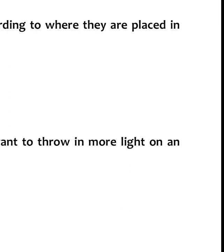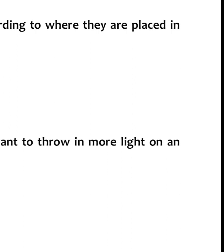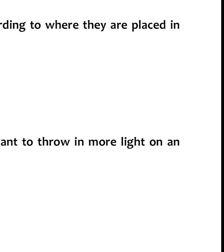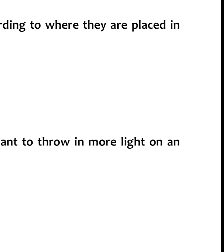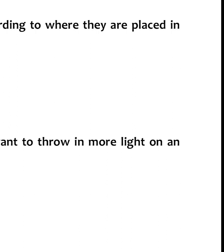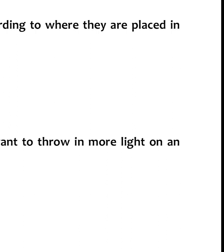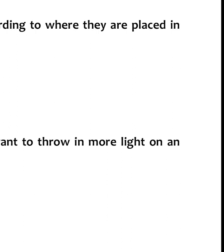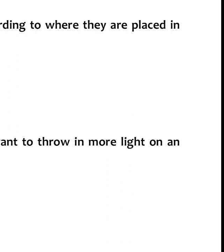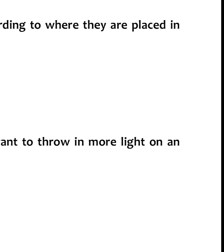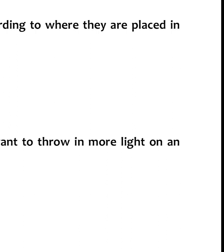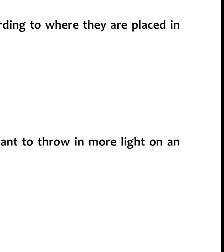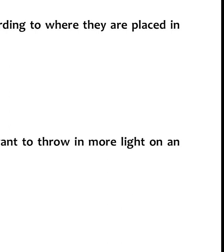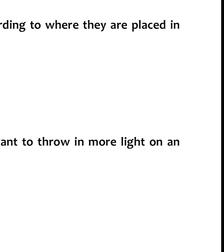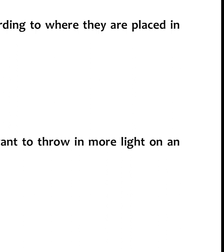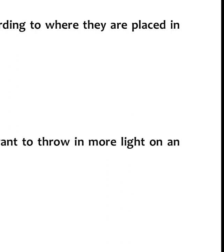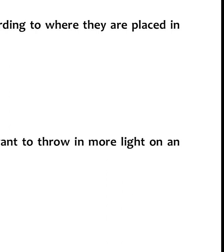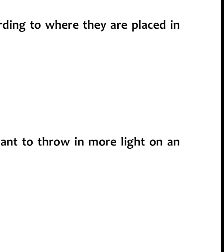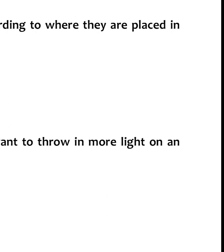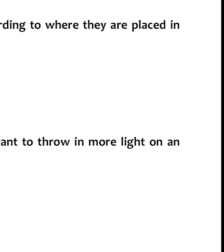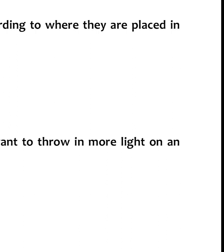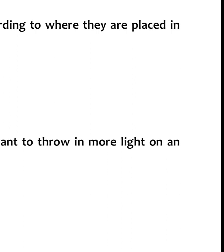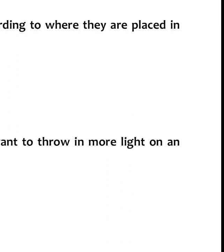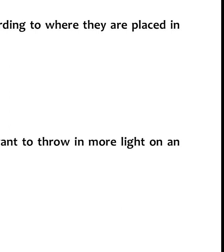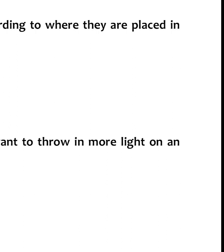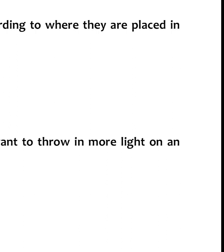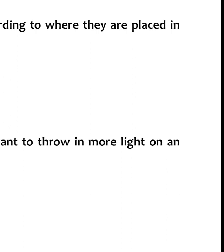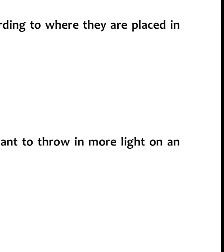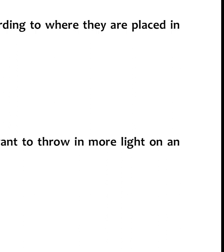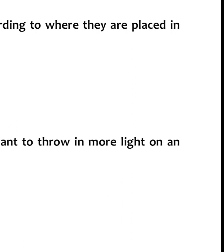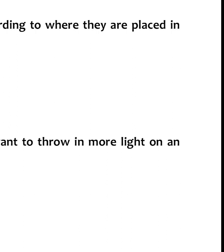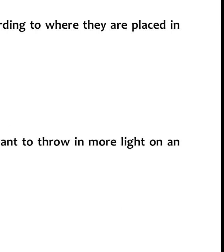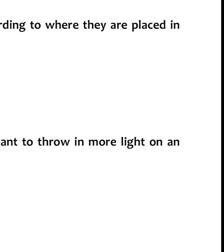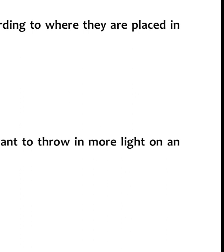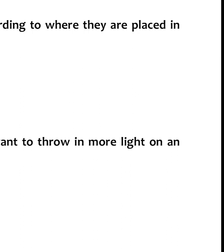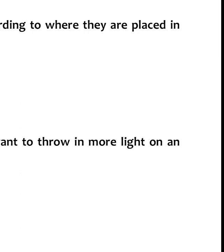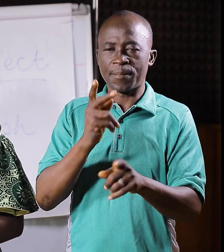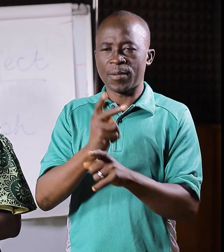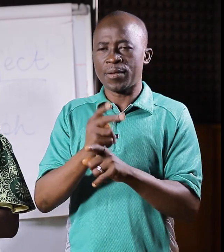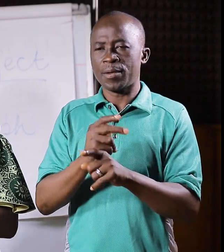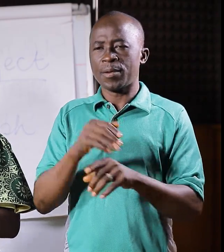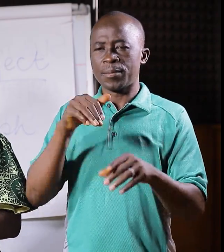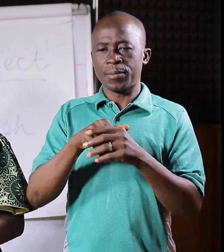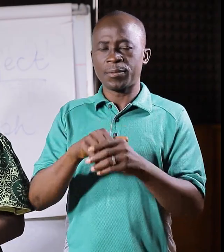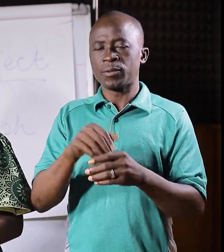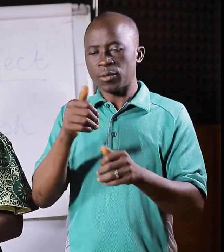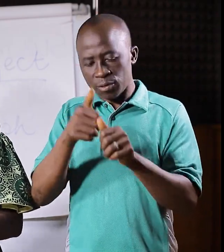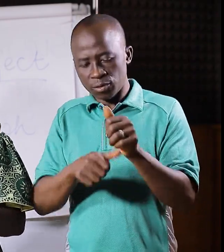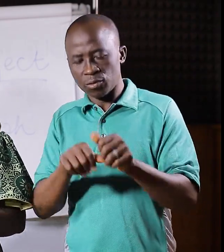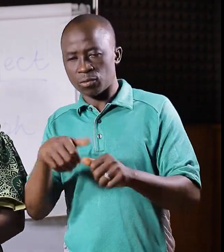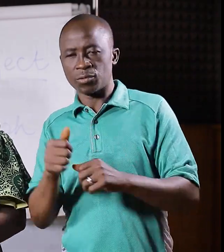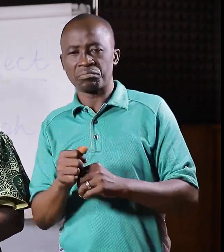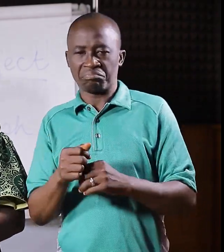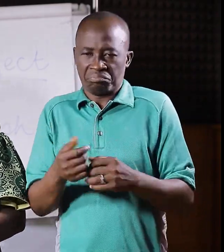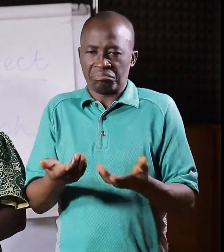location. Connecting elements according to where they are placed in relationship to each other. Talking about location. I